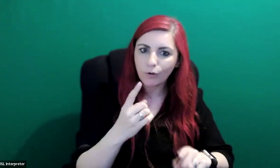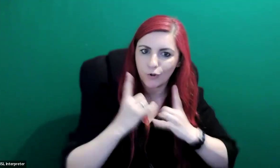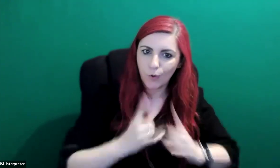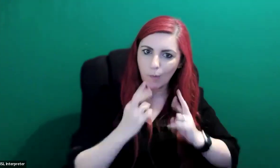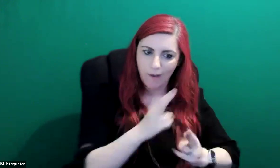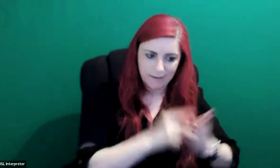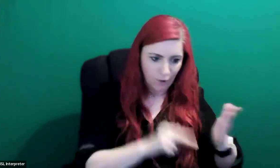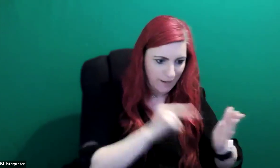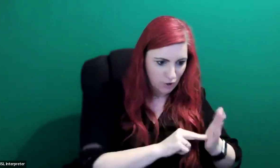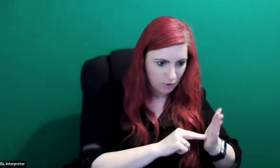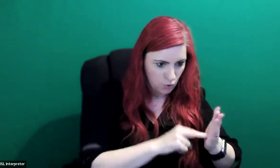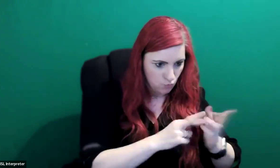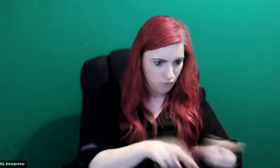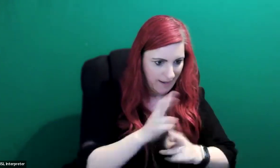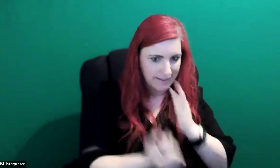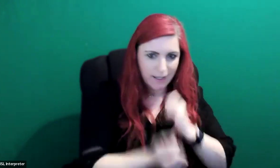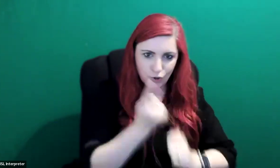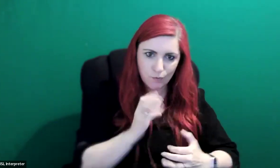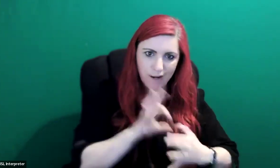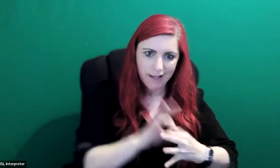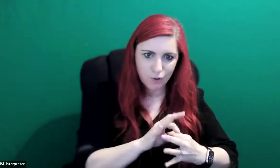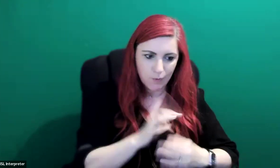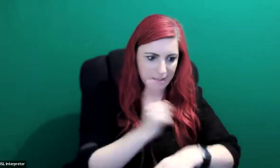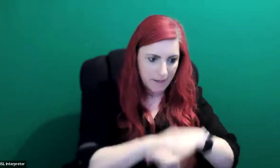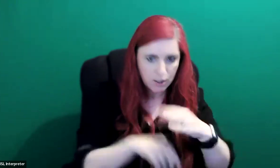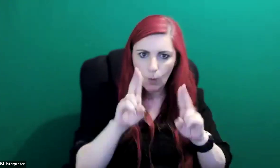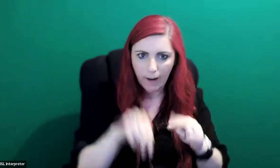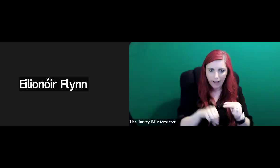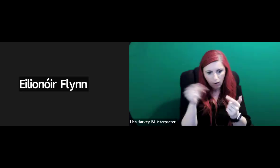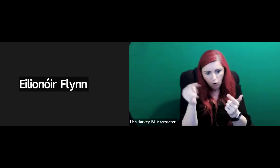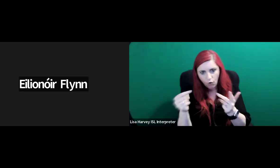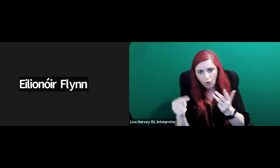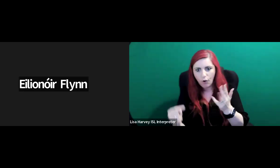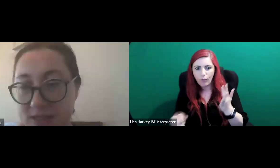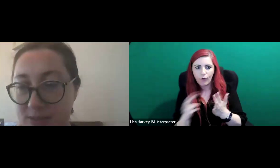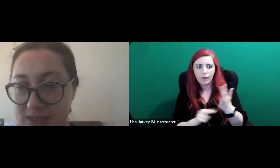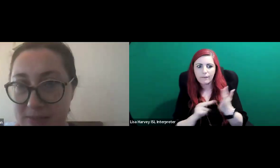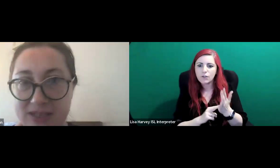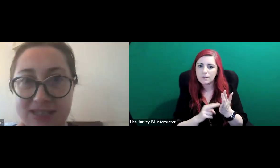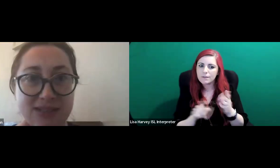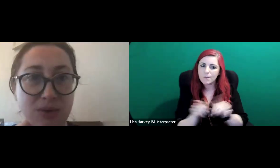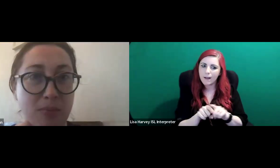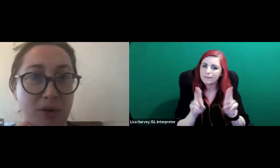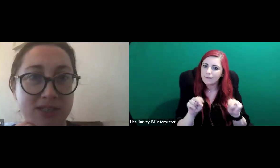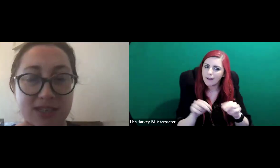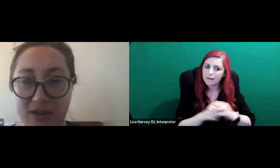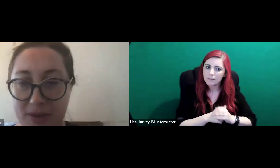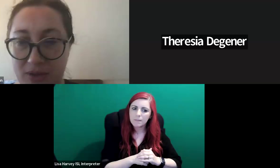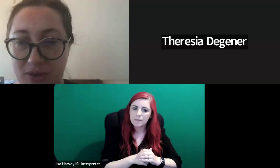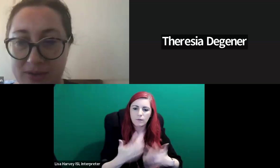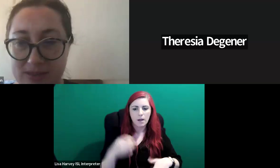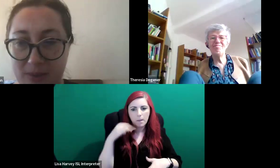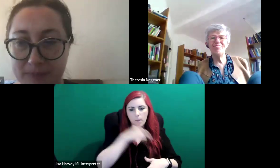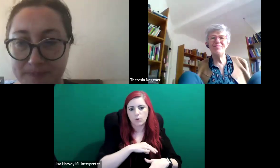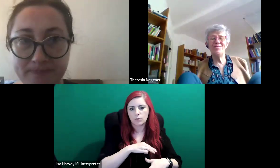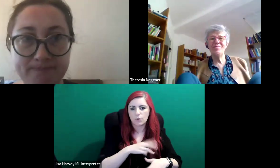raise issues that are related to the rights of persons with disabilities. So important to hear